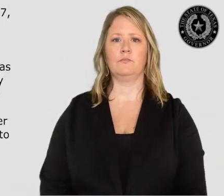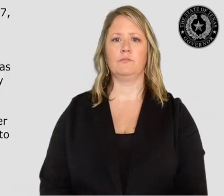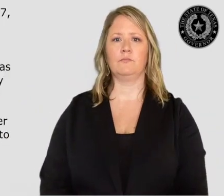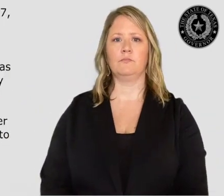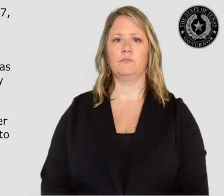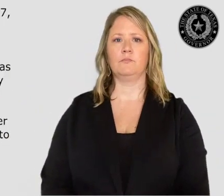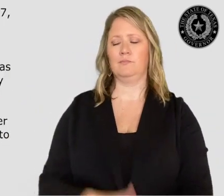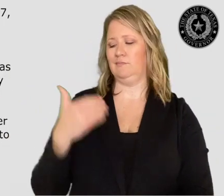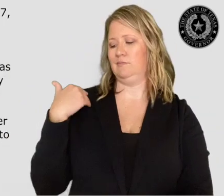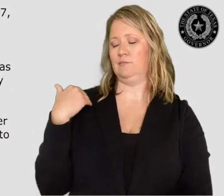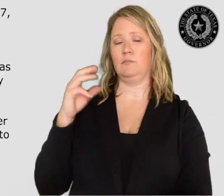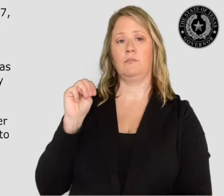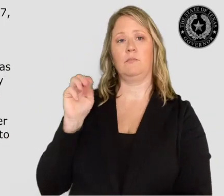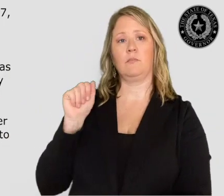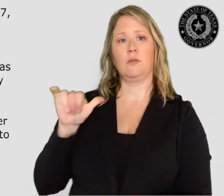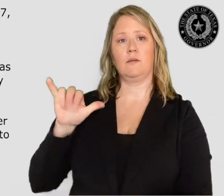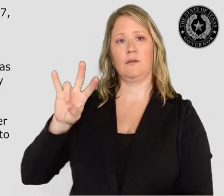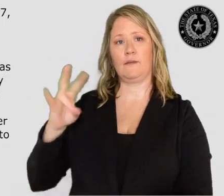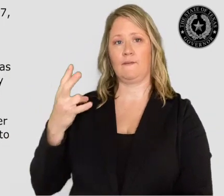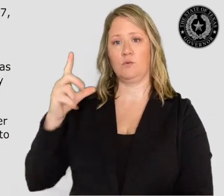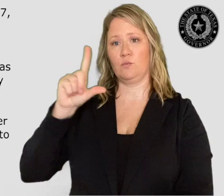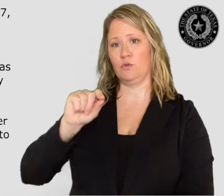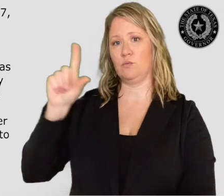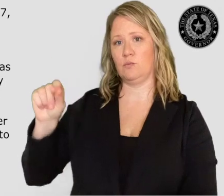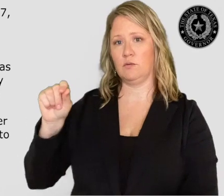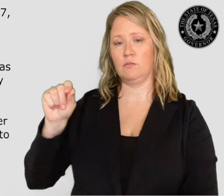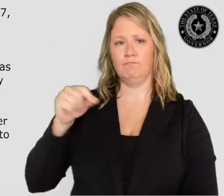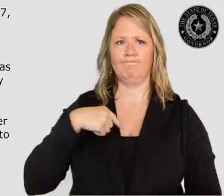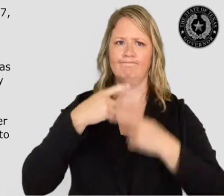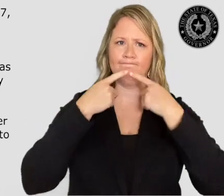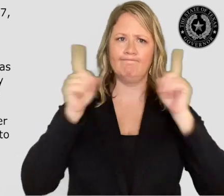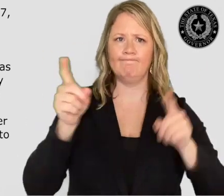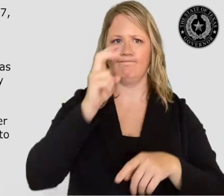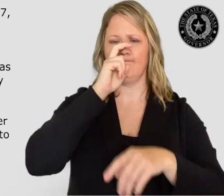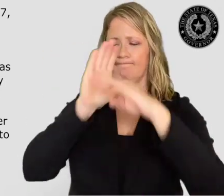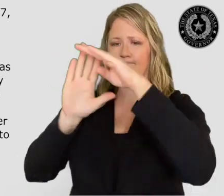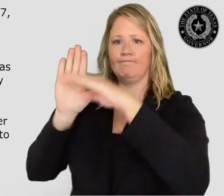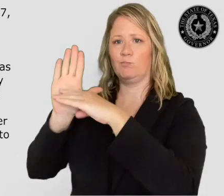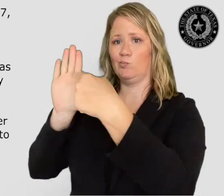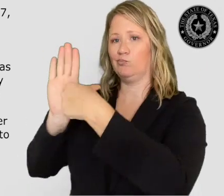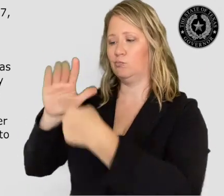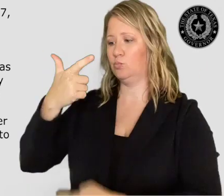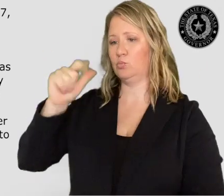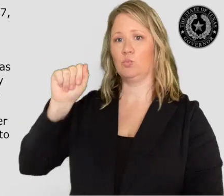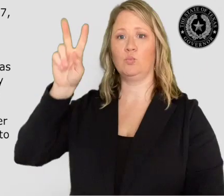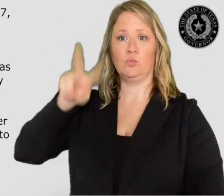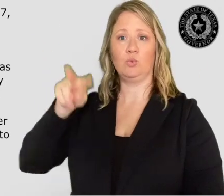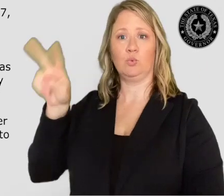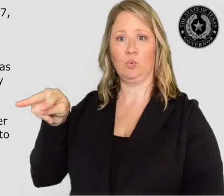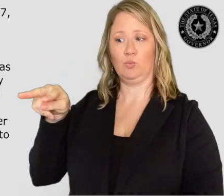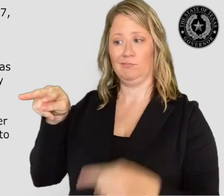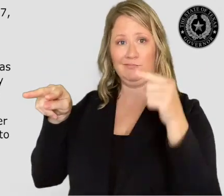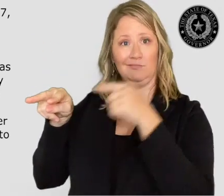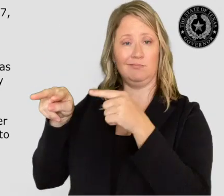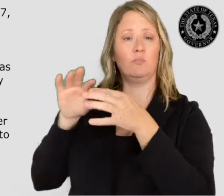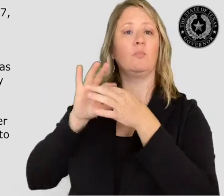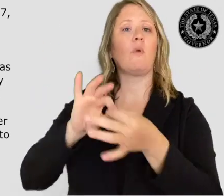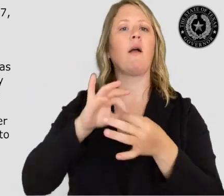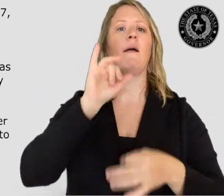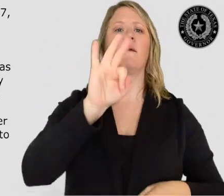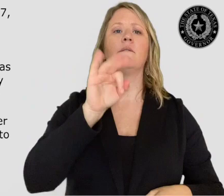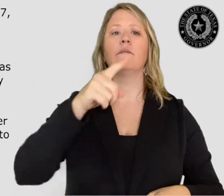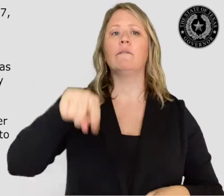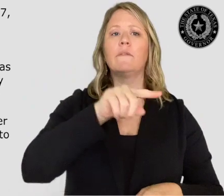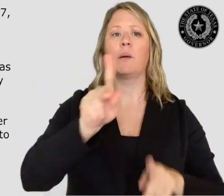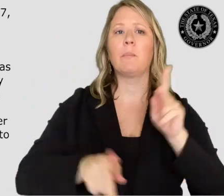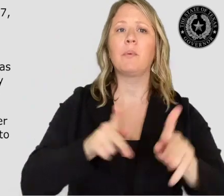whereas, on May 7, 2020, I issued Executive Order GA-22 to remove confinement in jail as